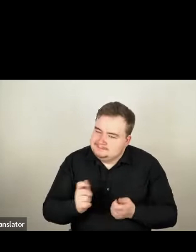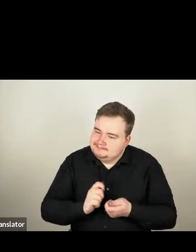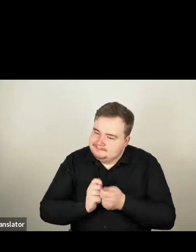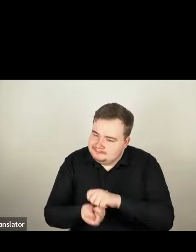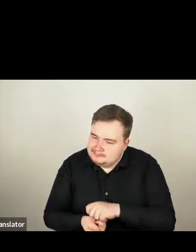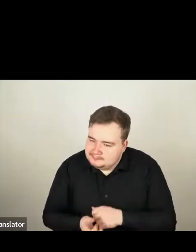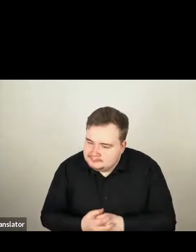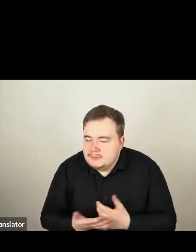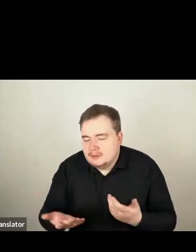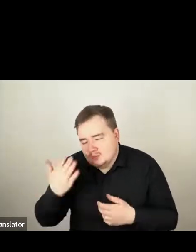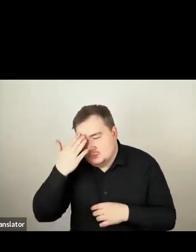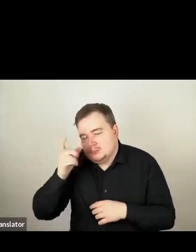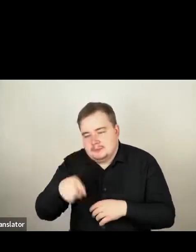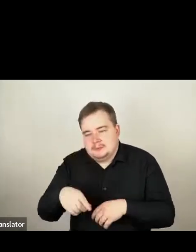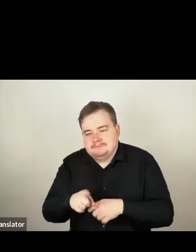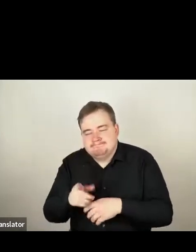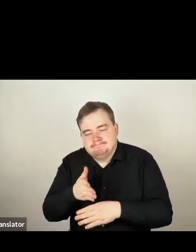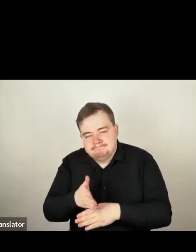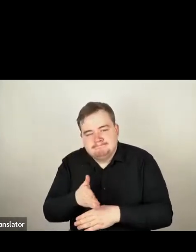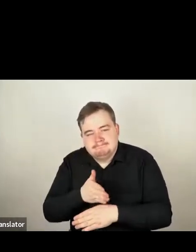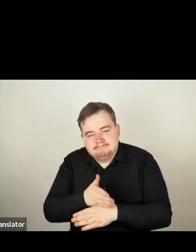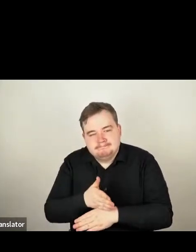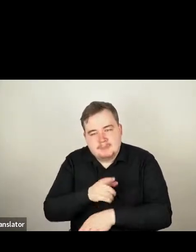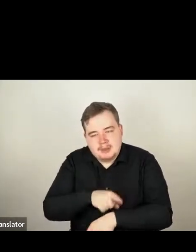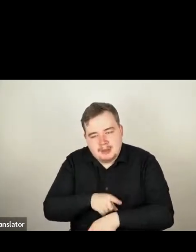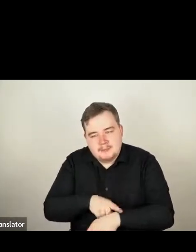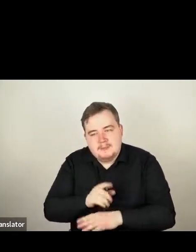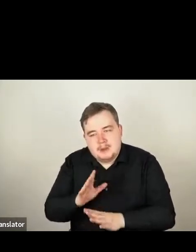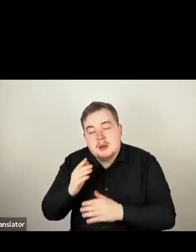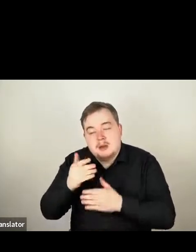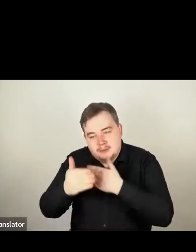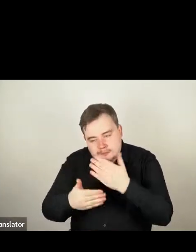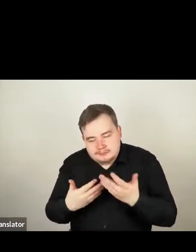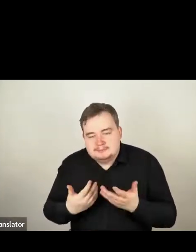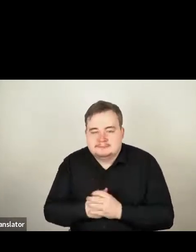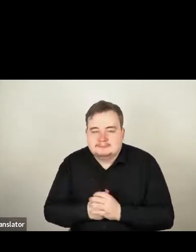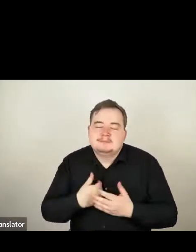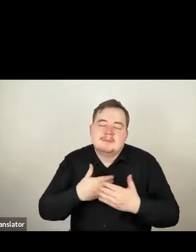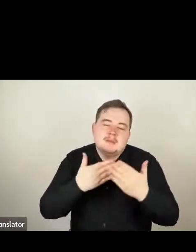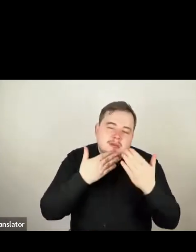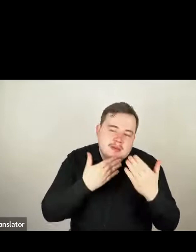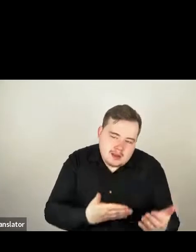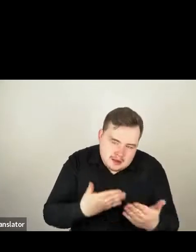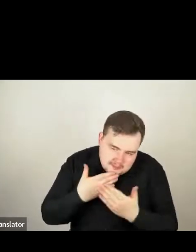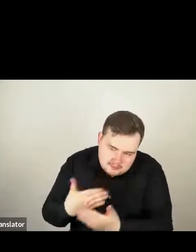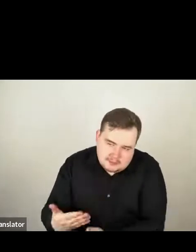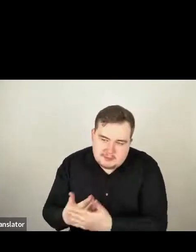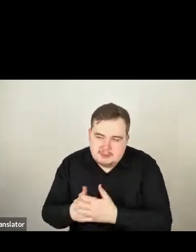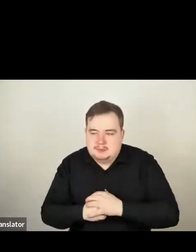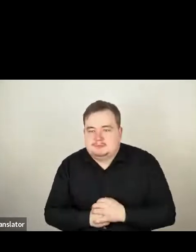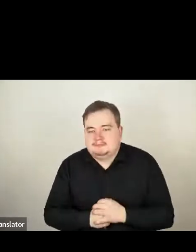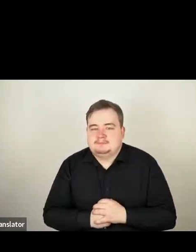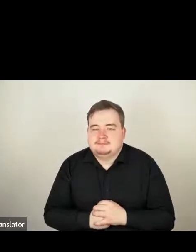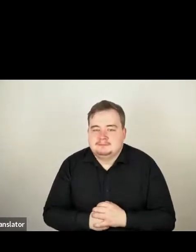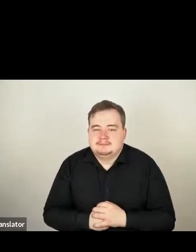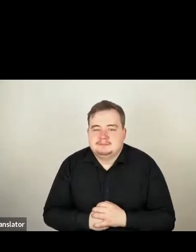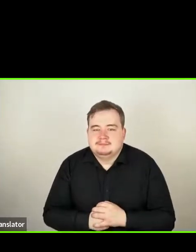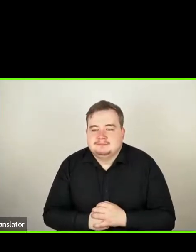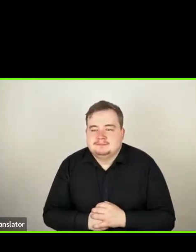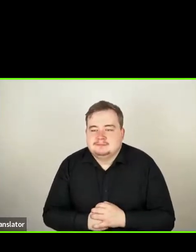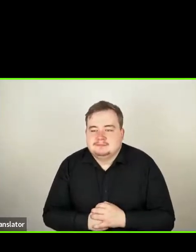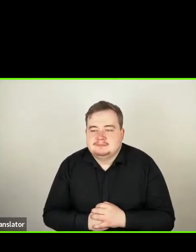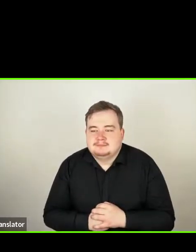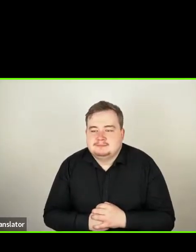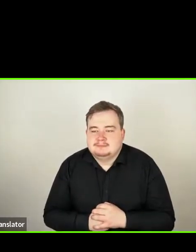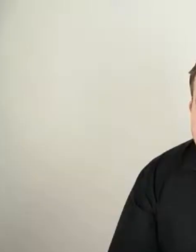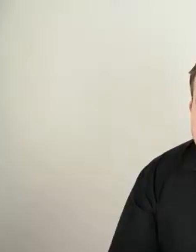it can and it will happen. Thank you. Dear Ms. Mann, thank you very much for